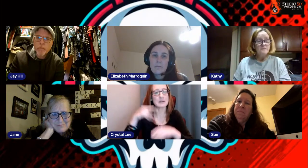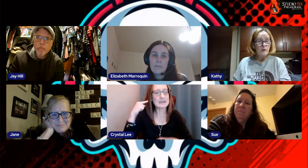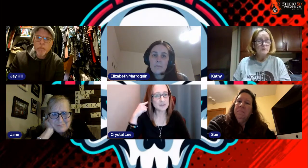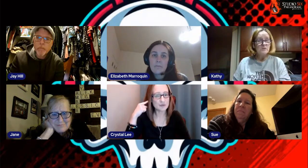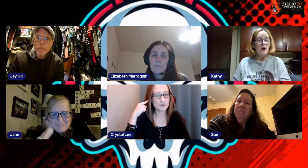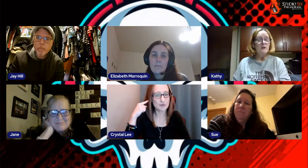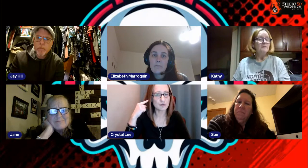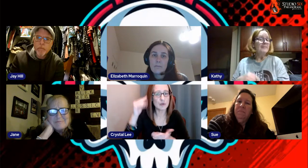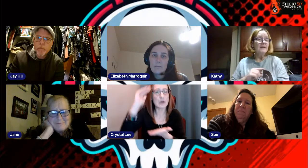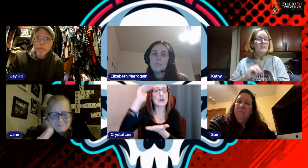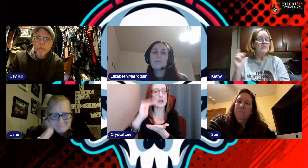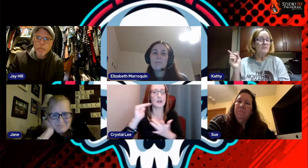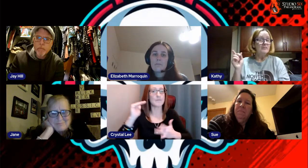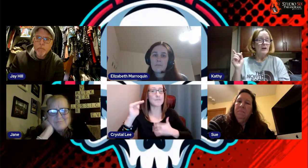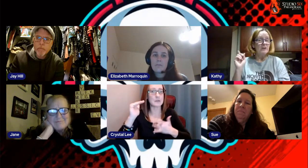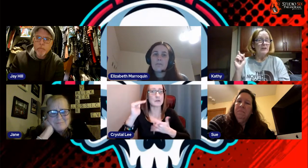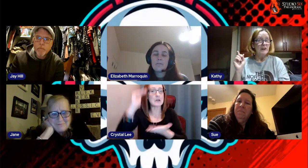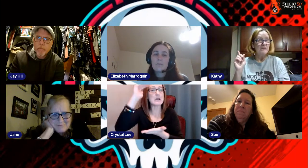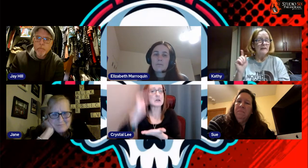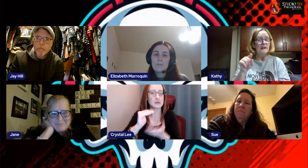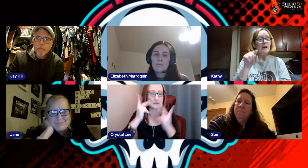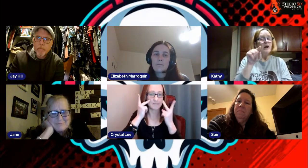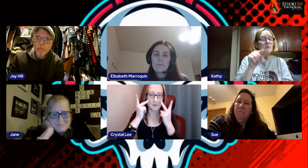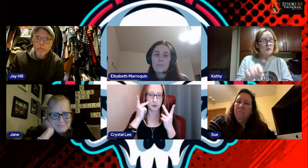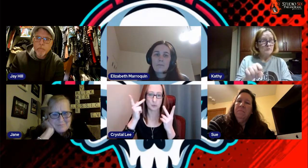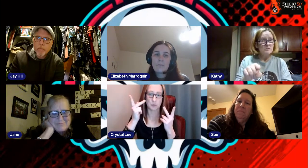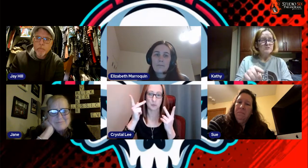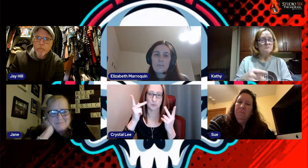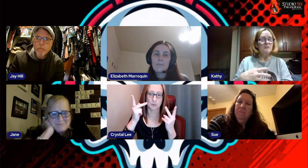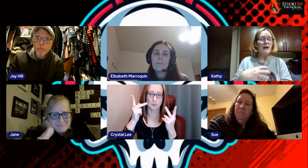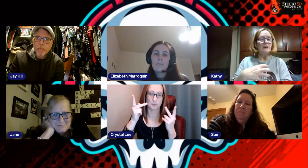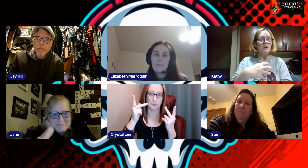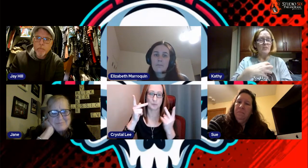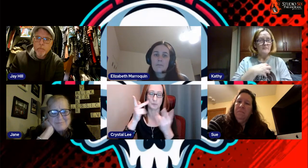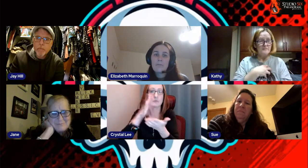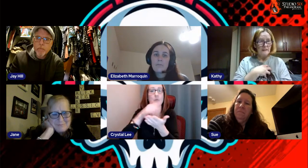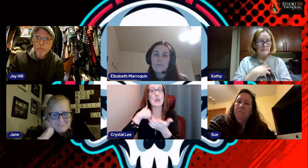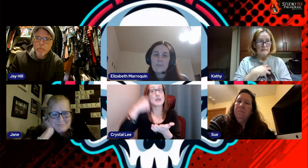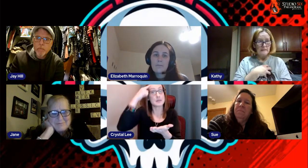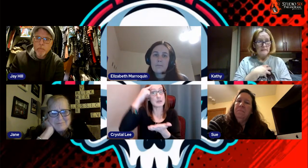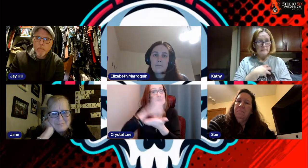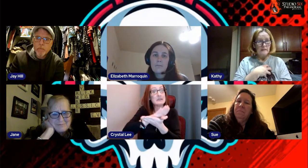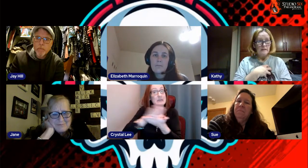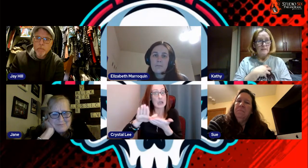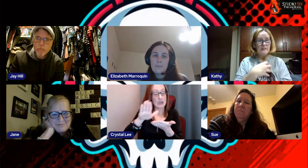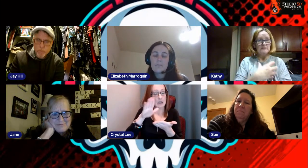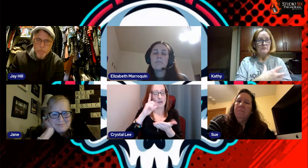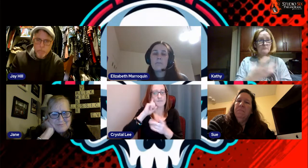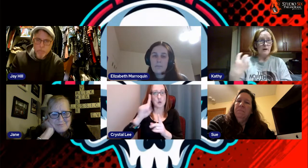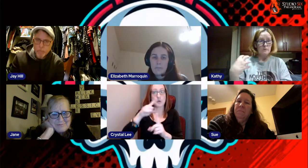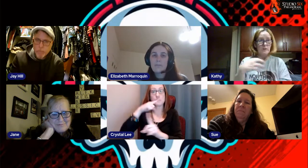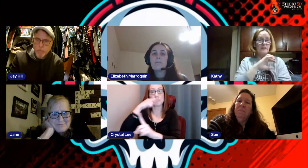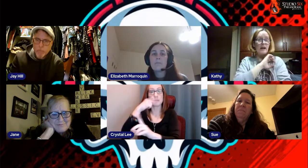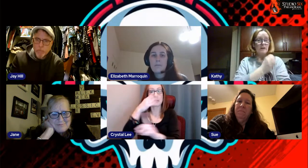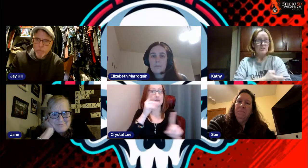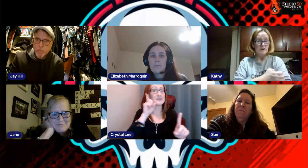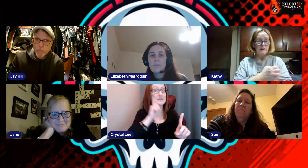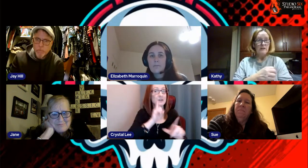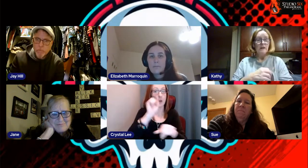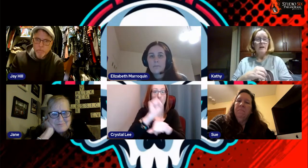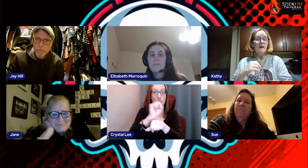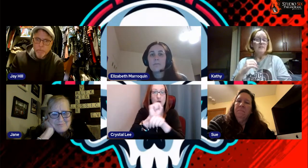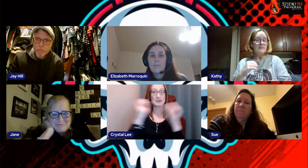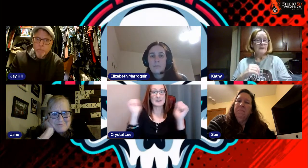more focused on, they're relying on hearing, but Crystal's relying on the feeling that's around her, the